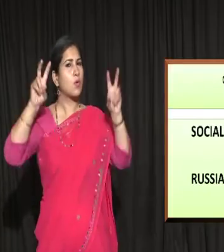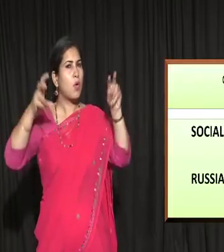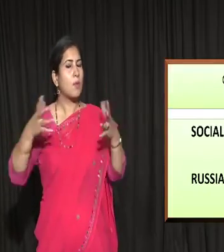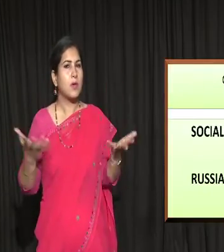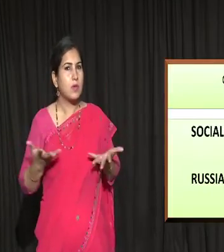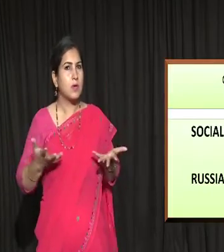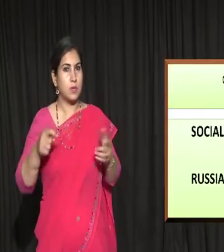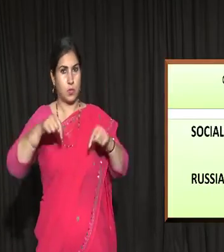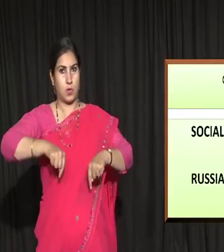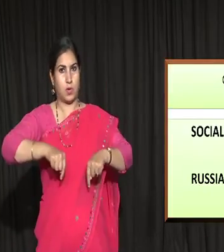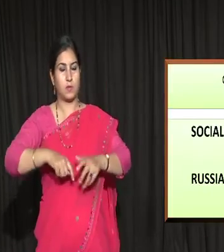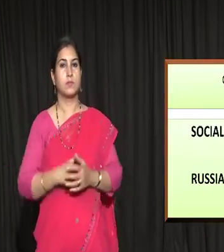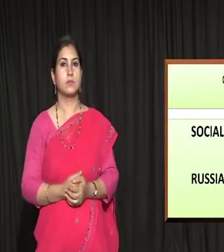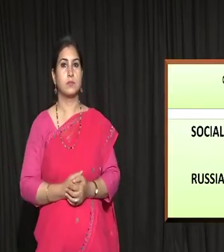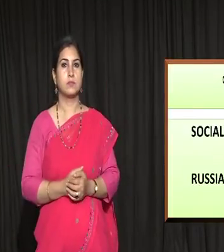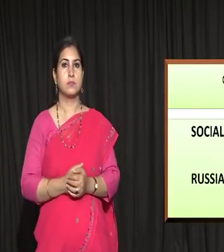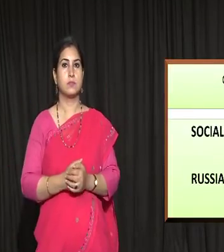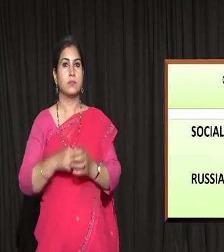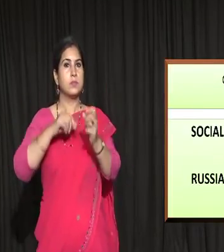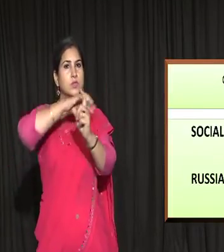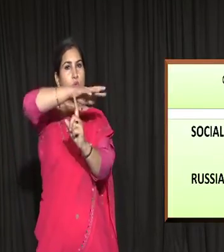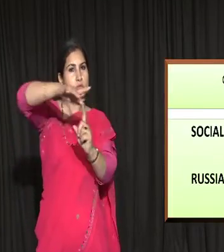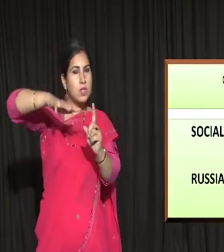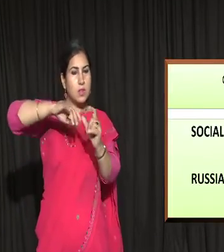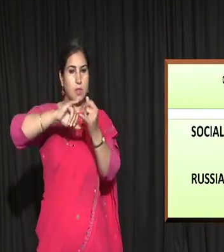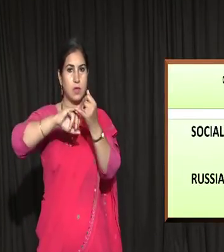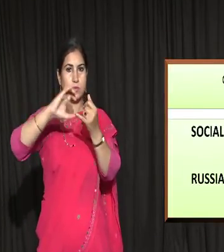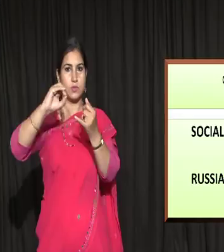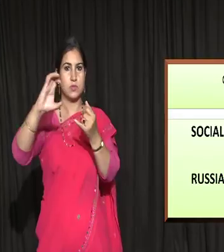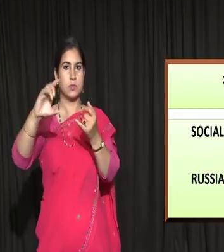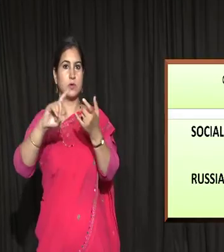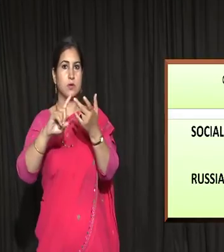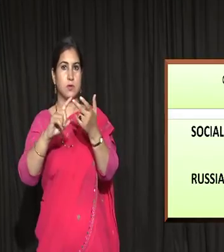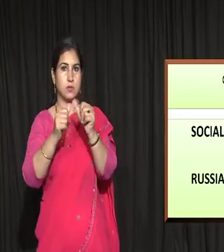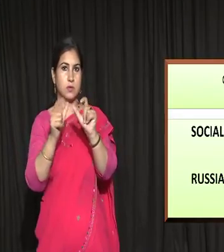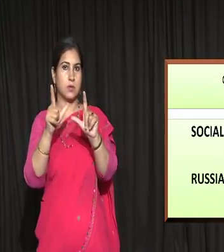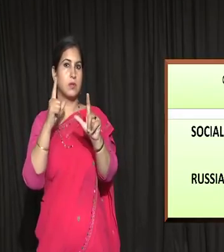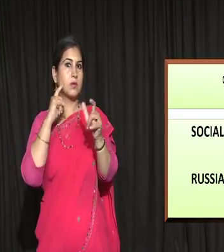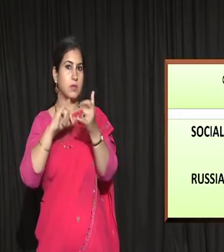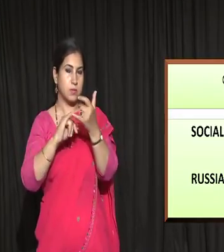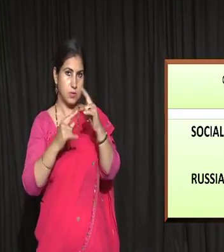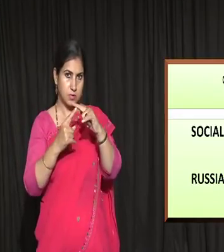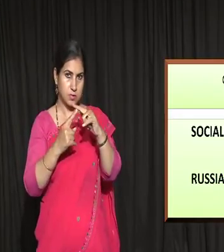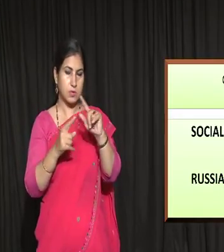for today is Socialist Movement and the Russian